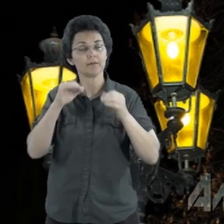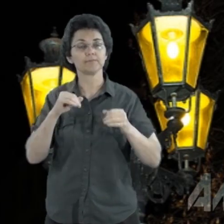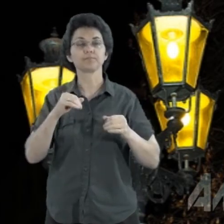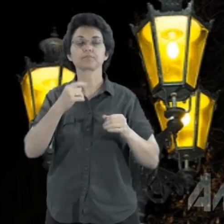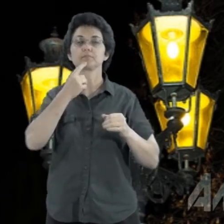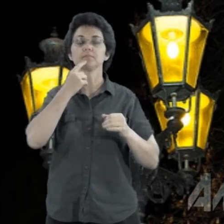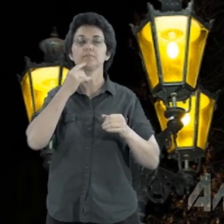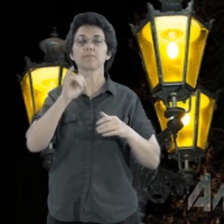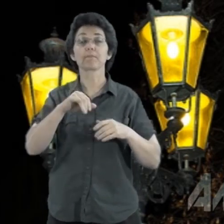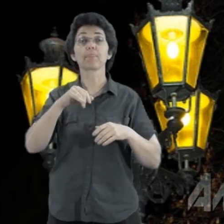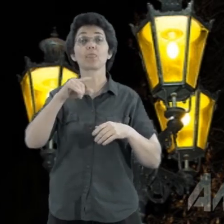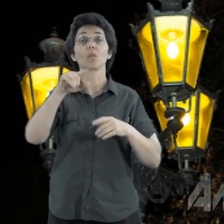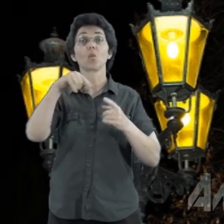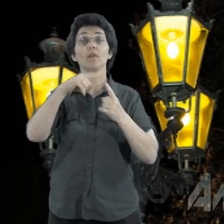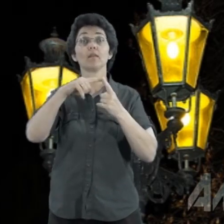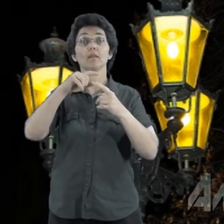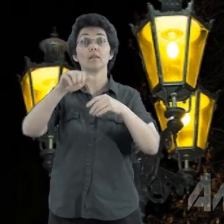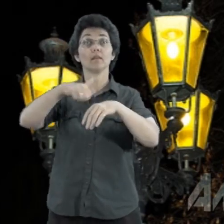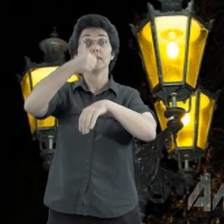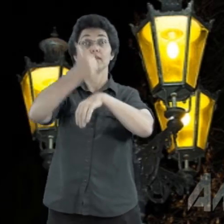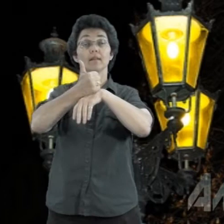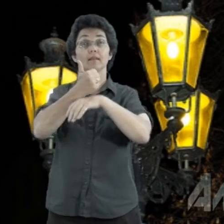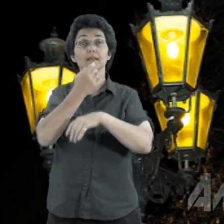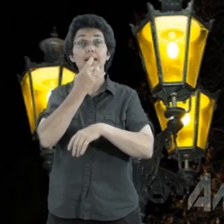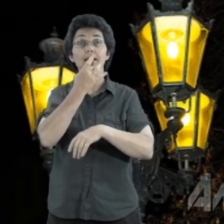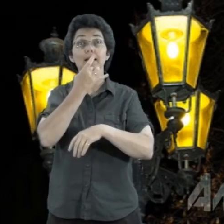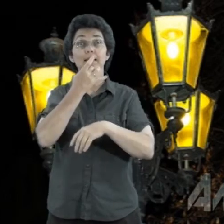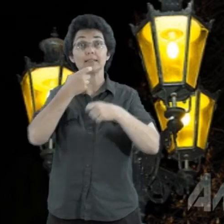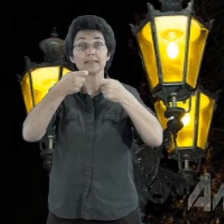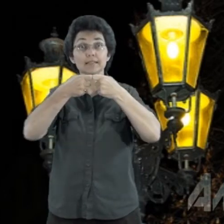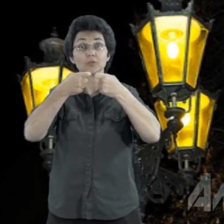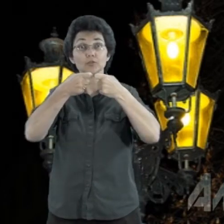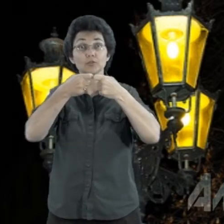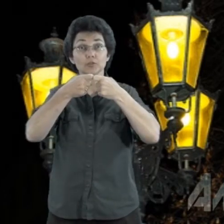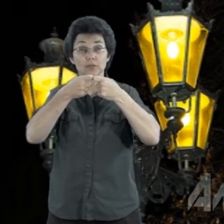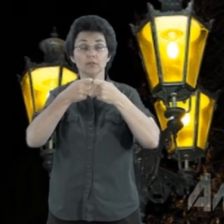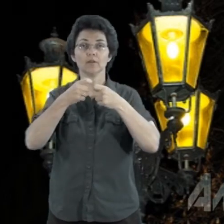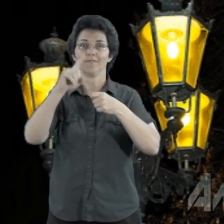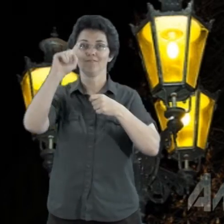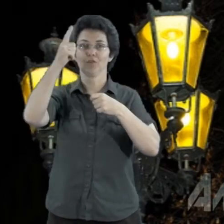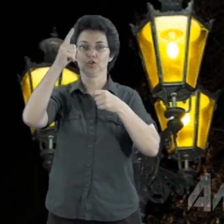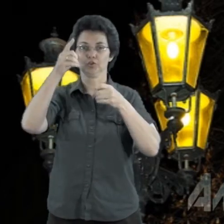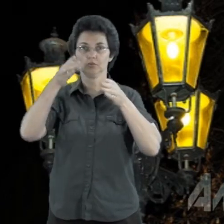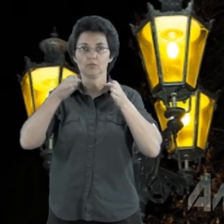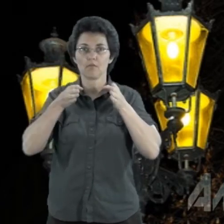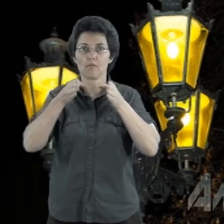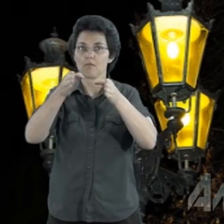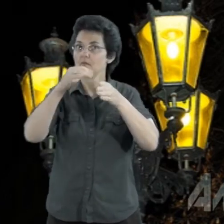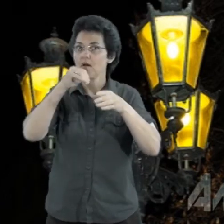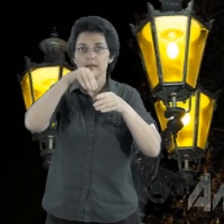She told me that when electric lines came along, they didn't connect them to the homes.